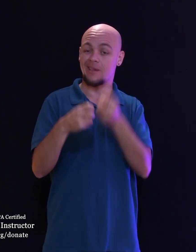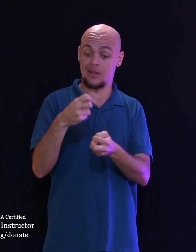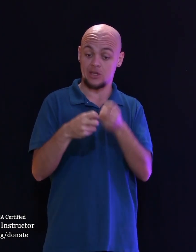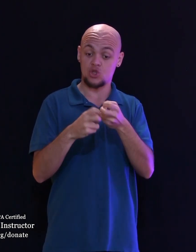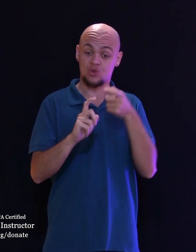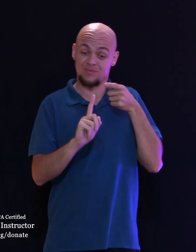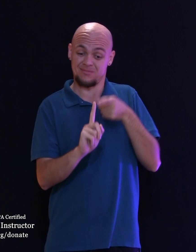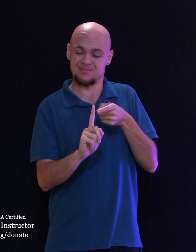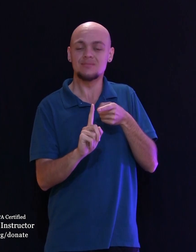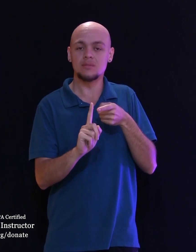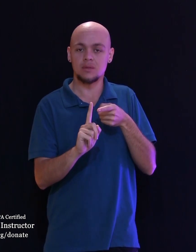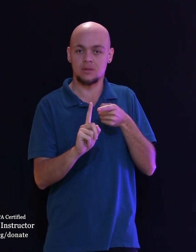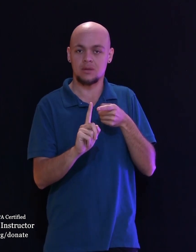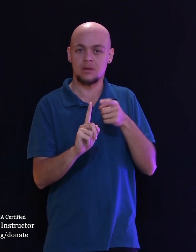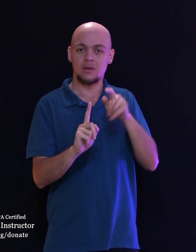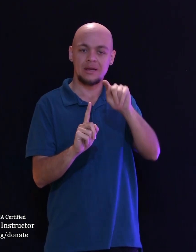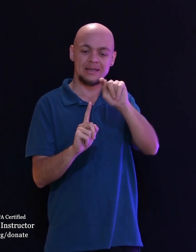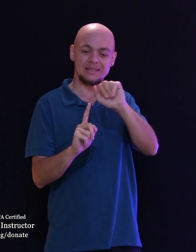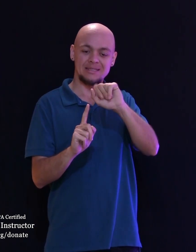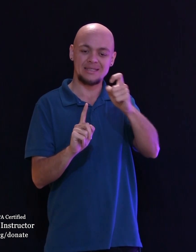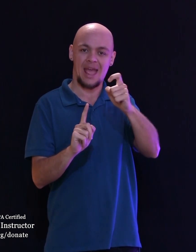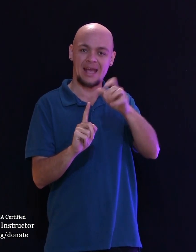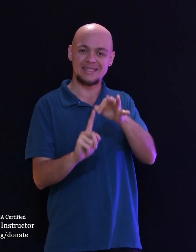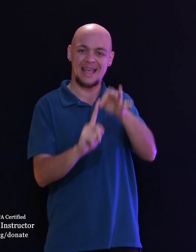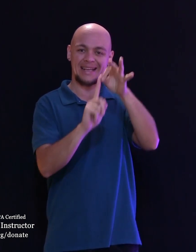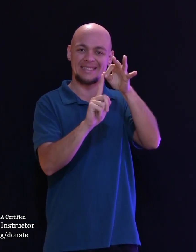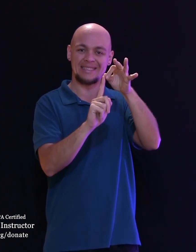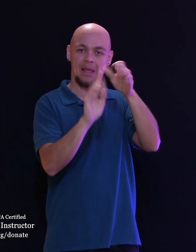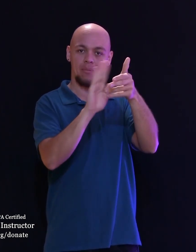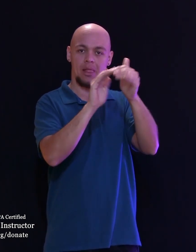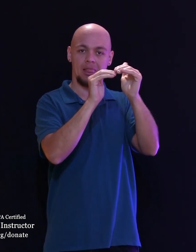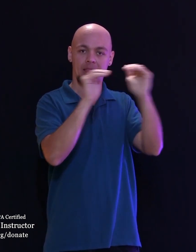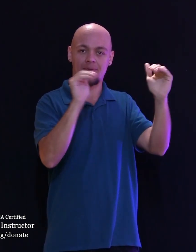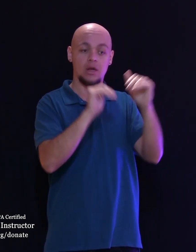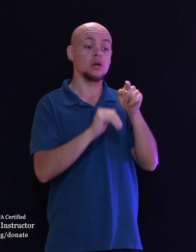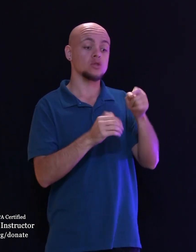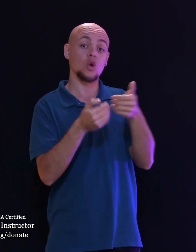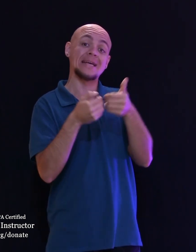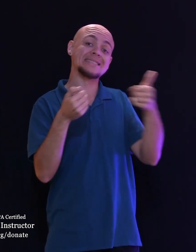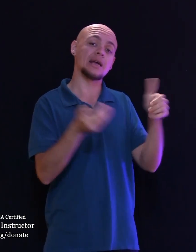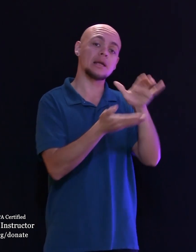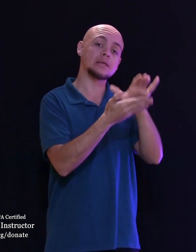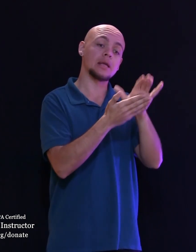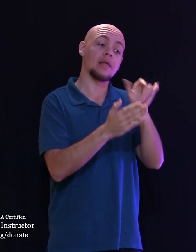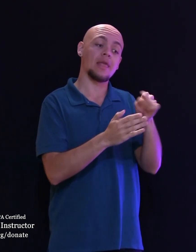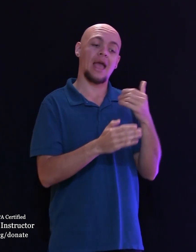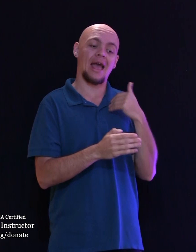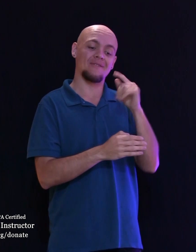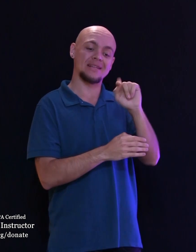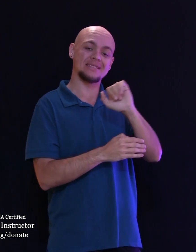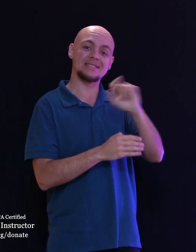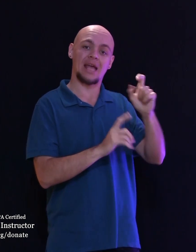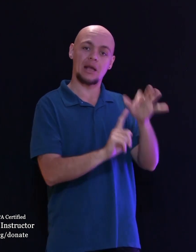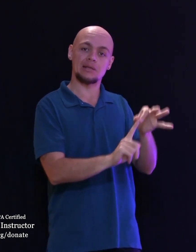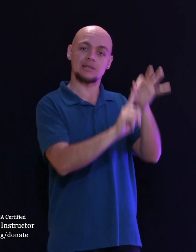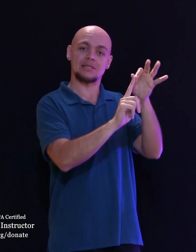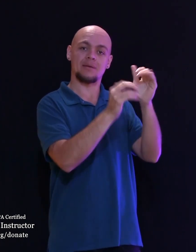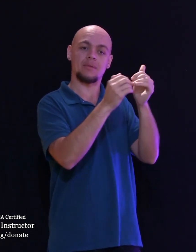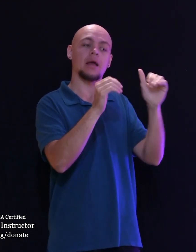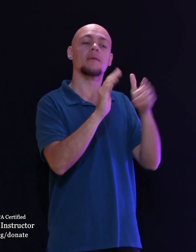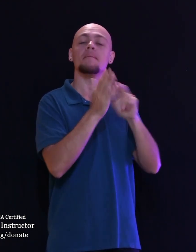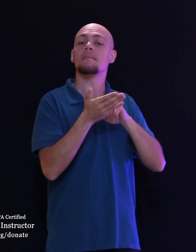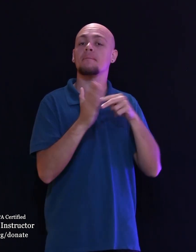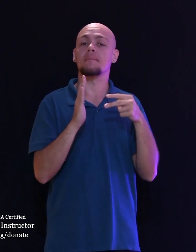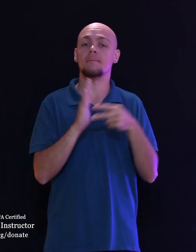the issue, was tax-exempt status. These segregationist schools had tax-exempt status, which means that they didn't have to